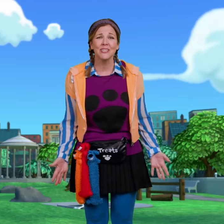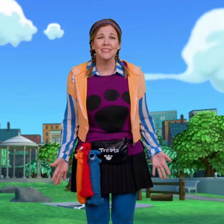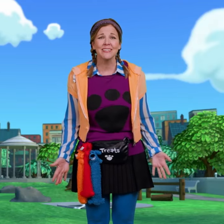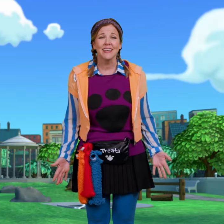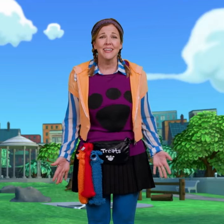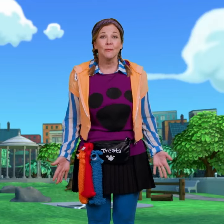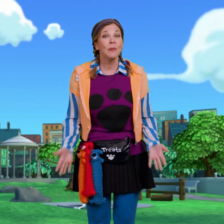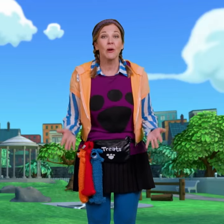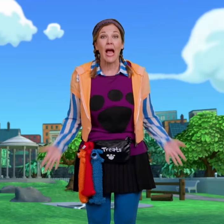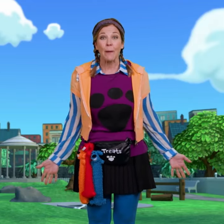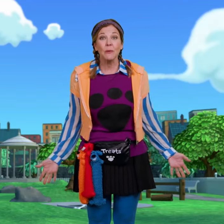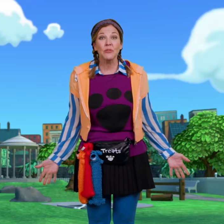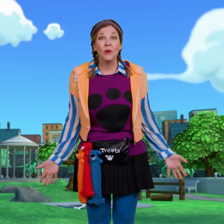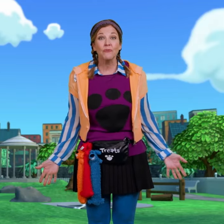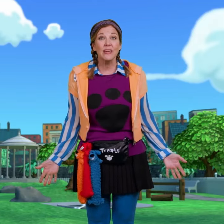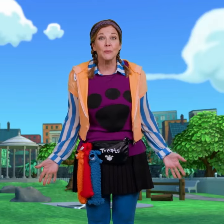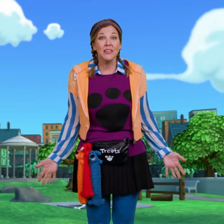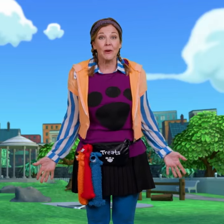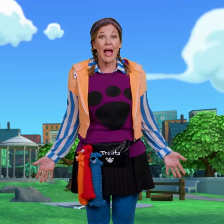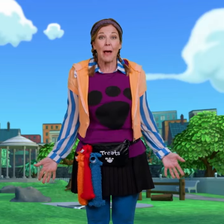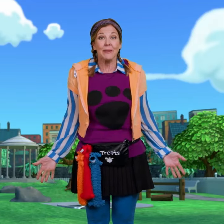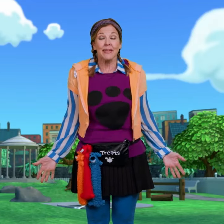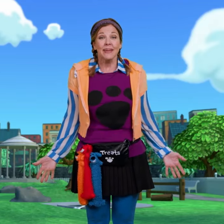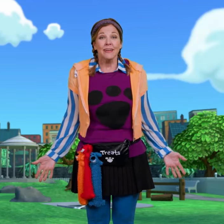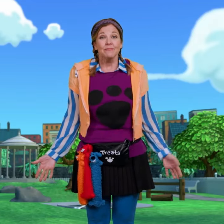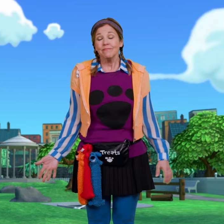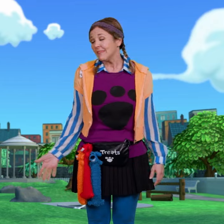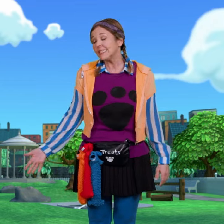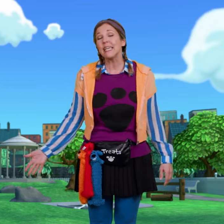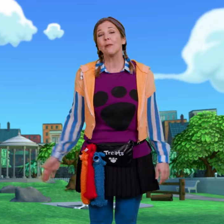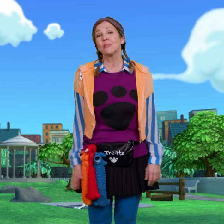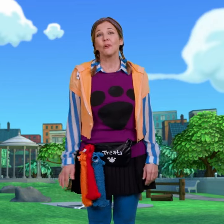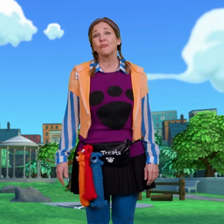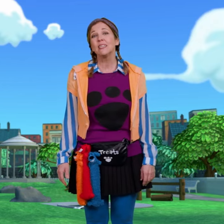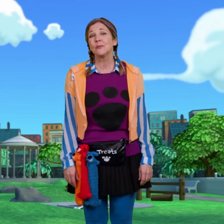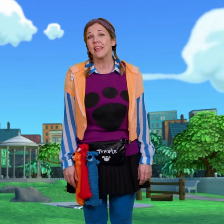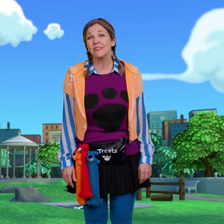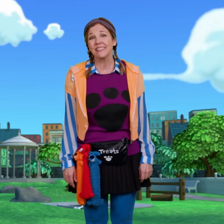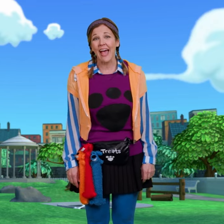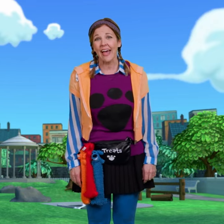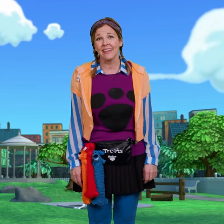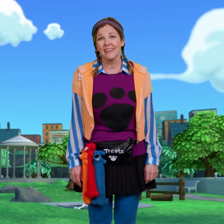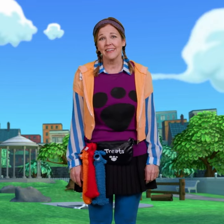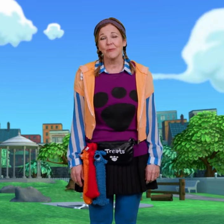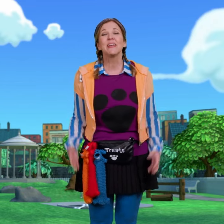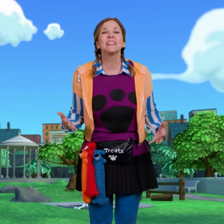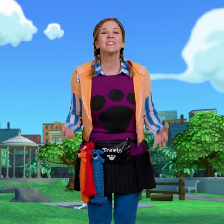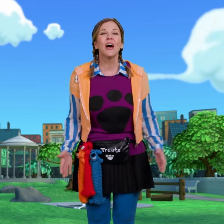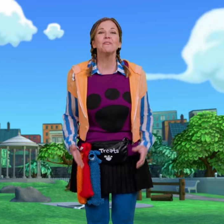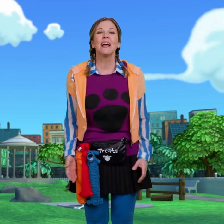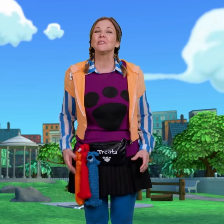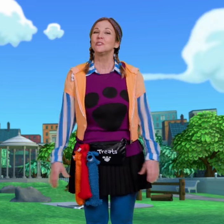Jesus when we are happy with our friends when they are happy and sad with our friends when they are sad we can Love Like